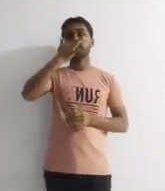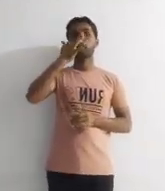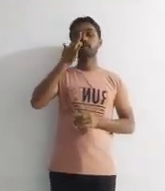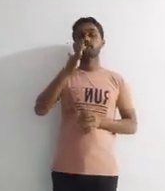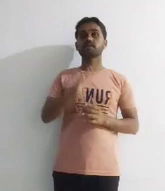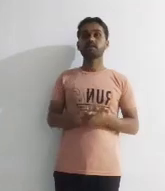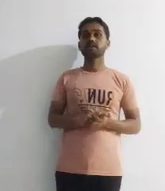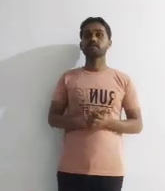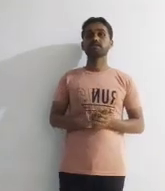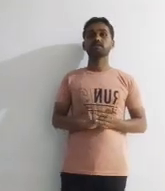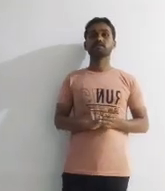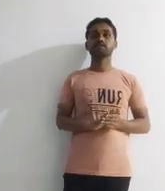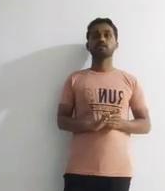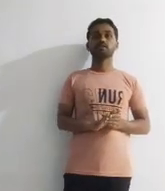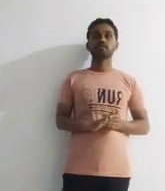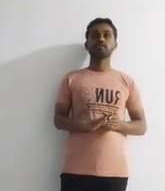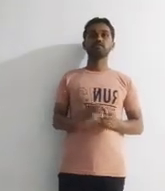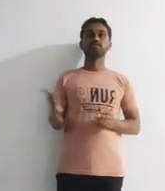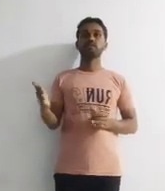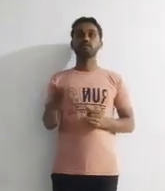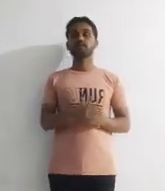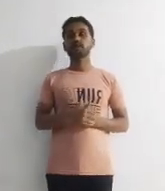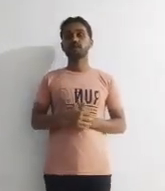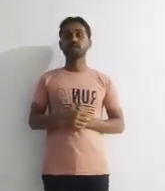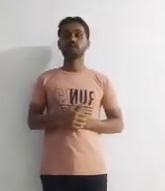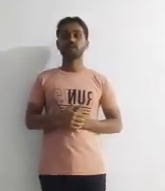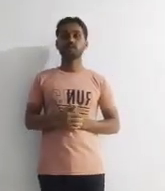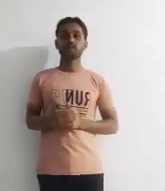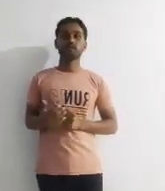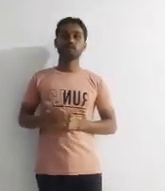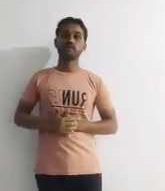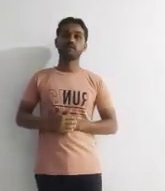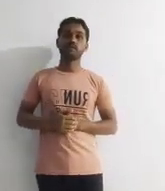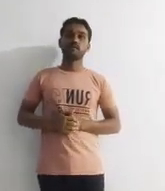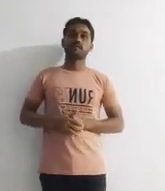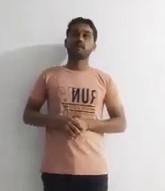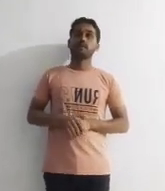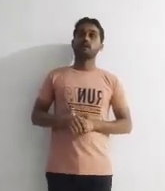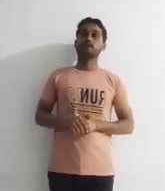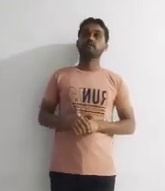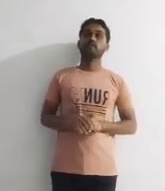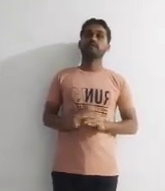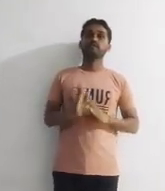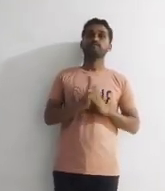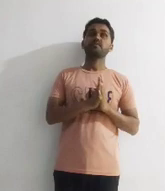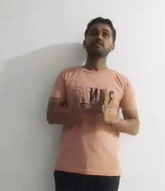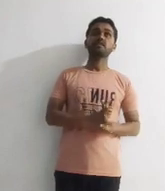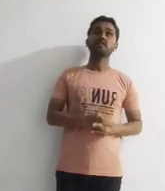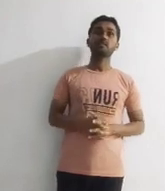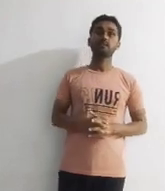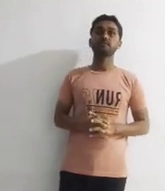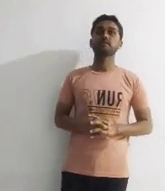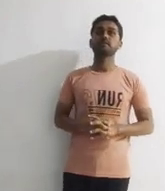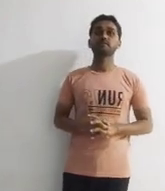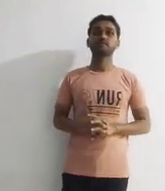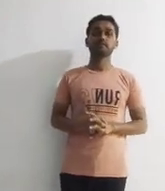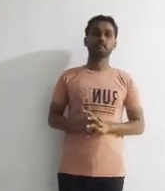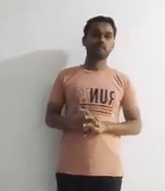all, multi-threading it is the most important part in Java, and multi-threading is